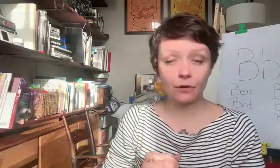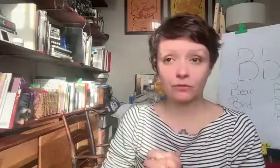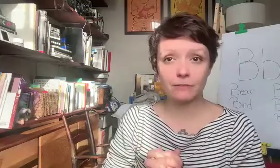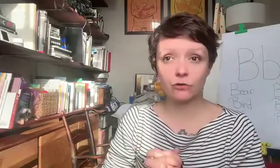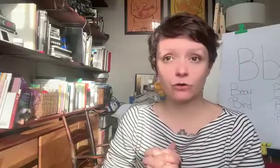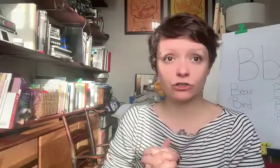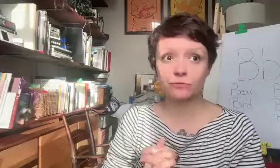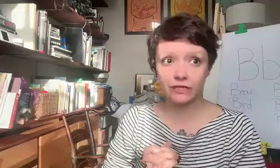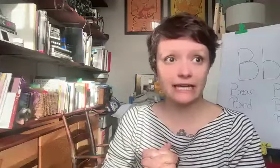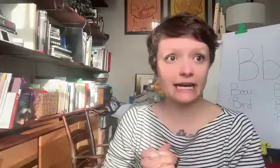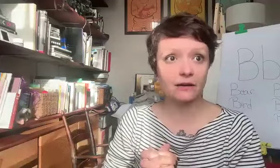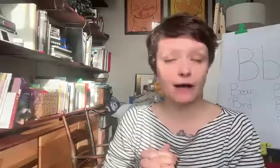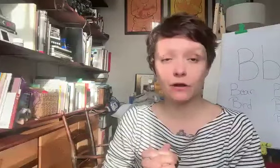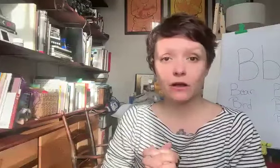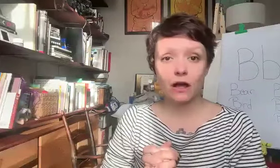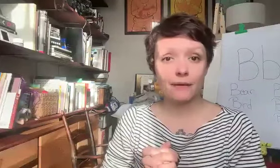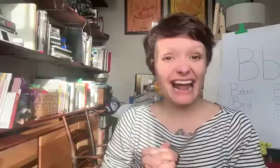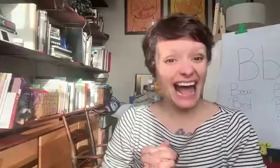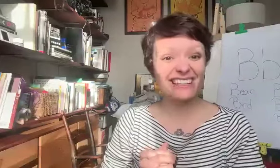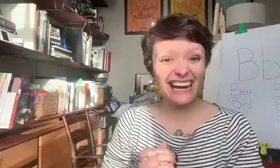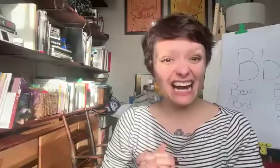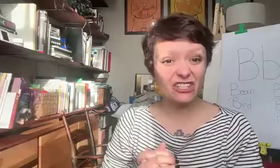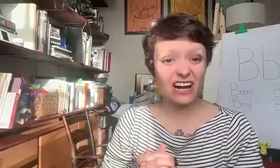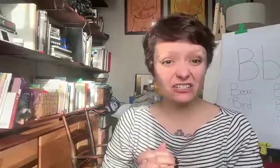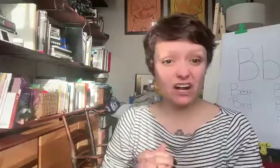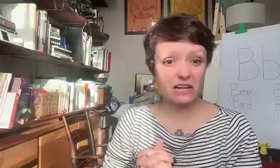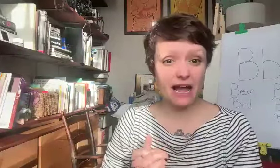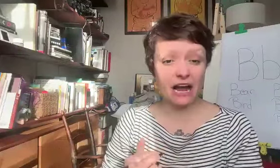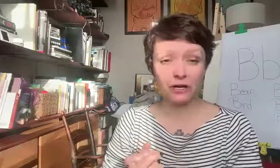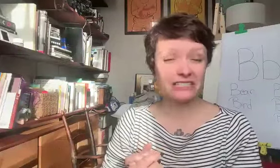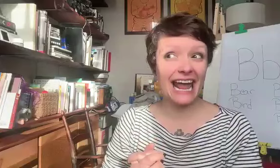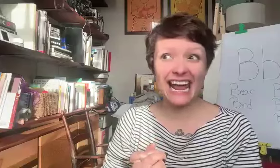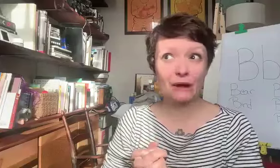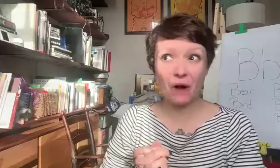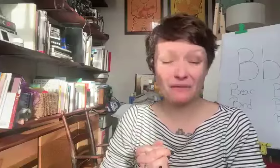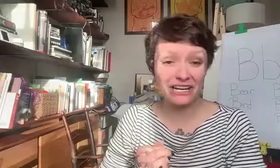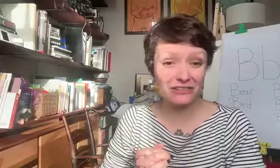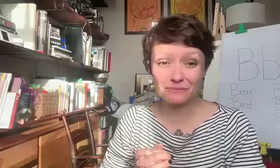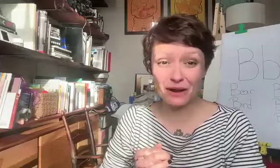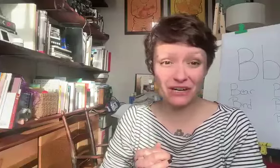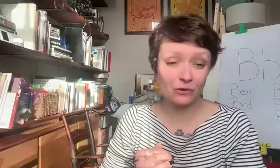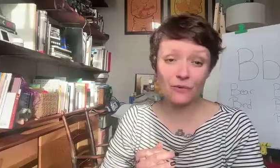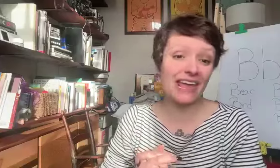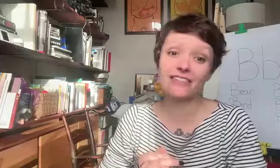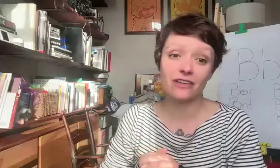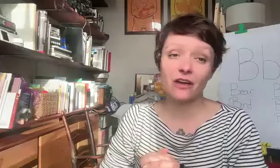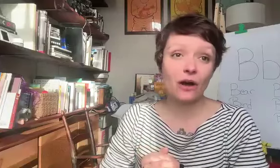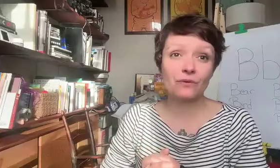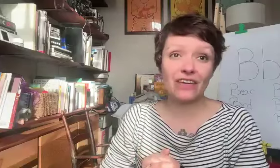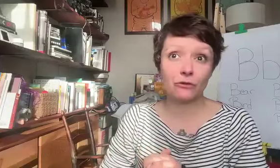with people who are super excited about having that extra doggy bag, where it's like, hey, I want to do this, but I want to do it with eighth